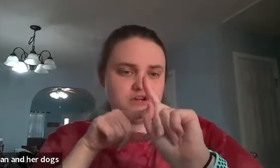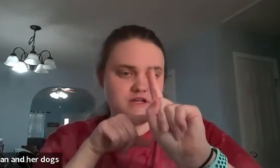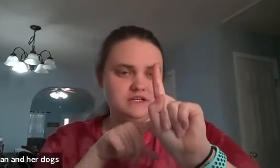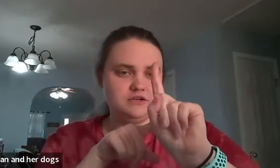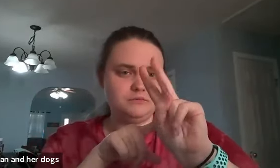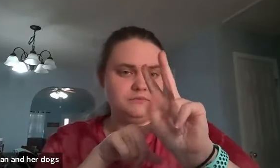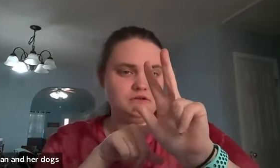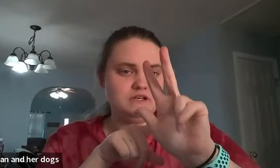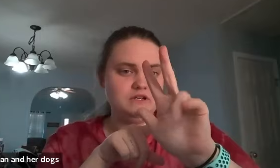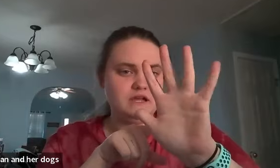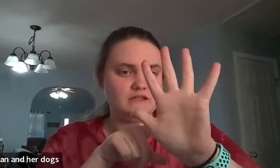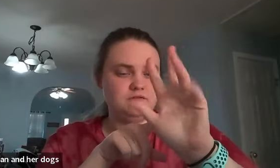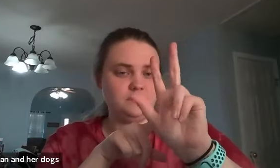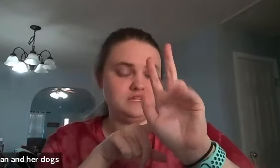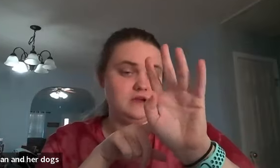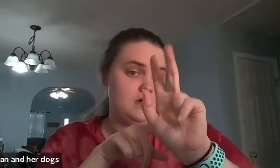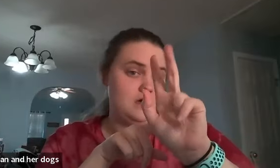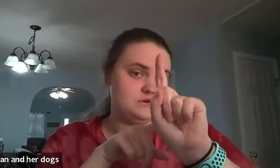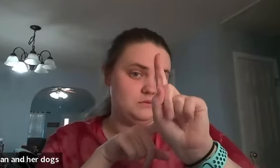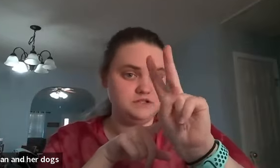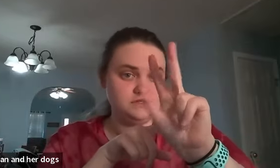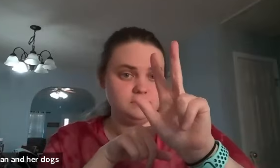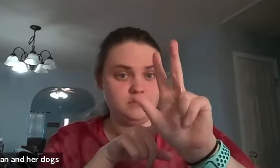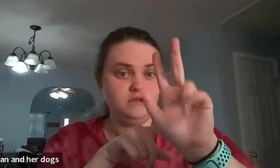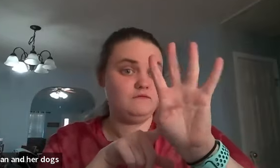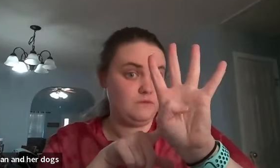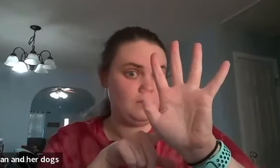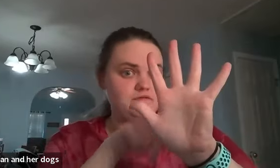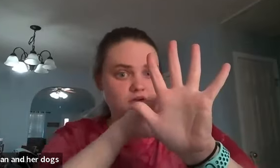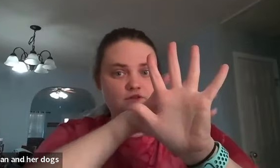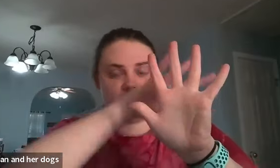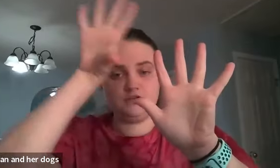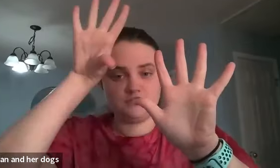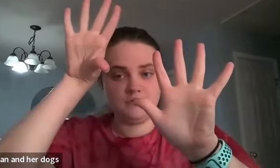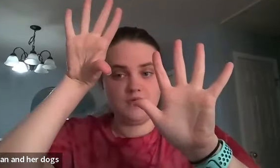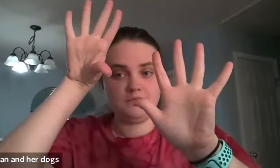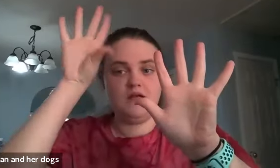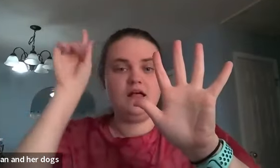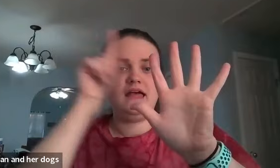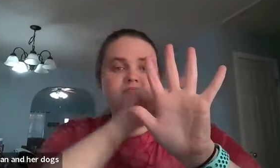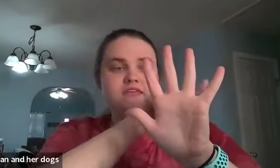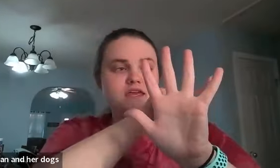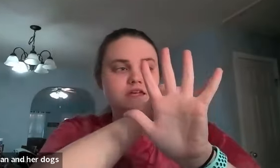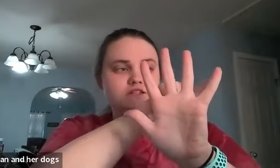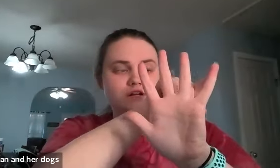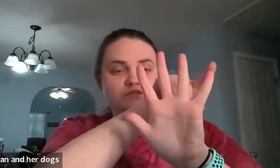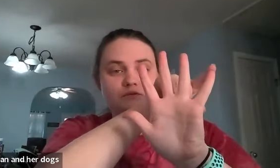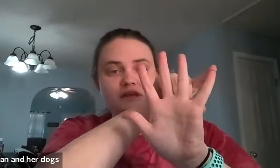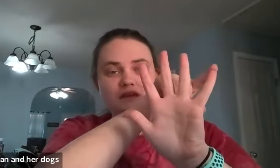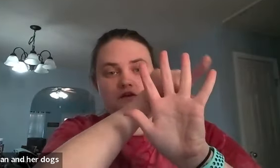starting it, you're building your hand, your fingers like up. So 1, 2, 3, 4, 5, your fingers are going up. And then starting with your pinky, you're